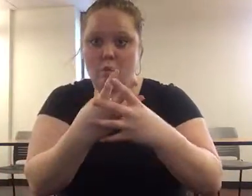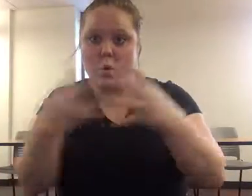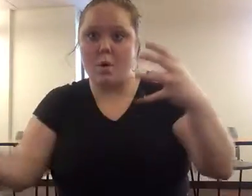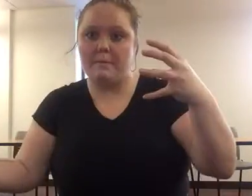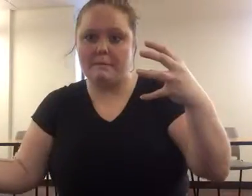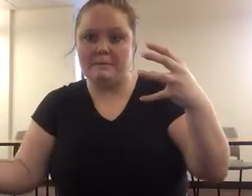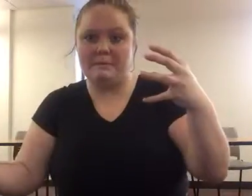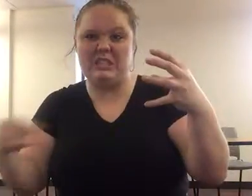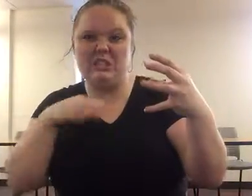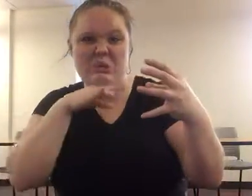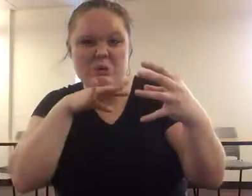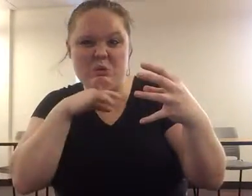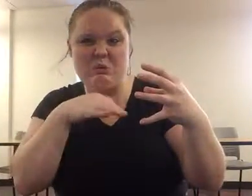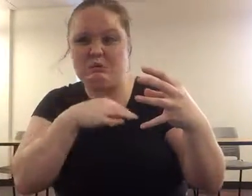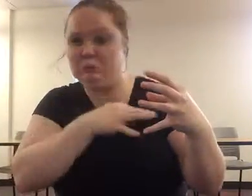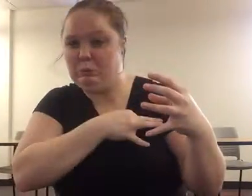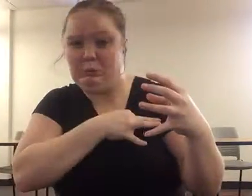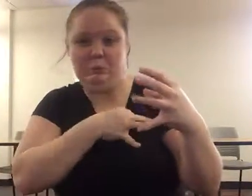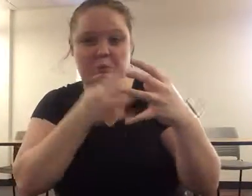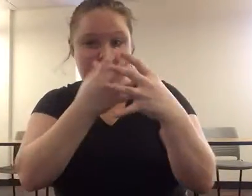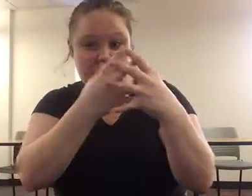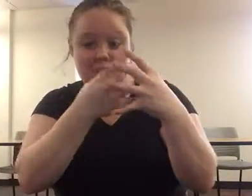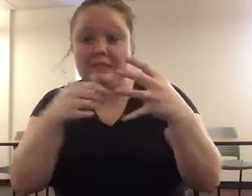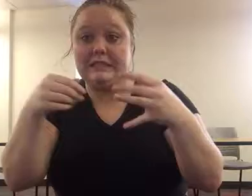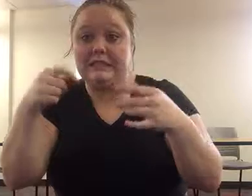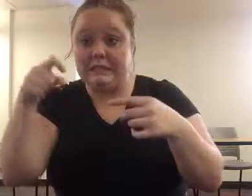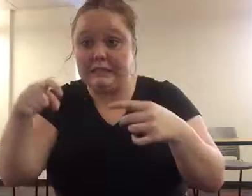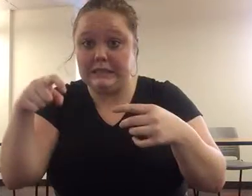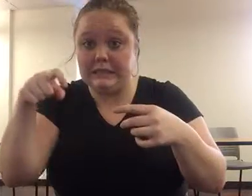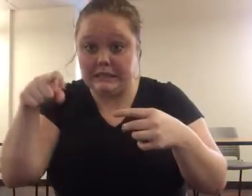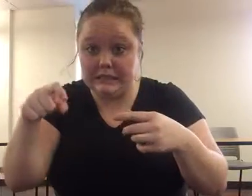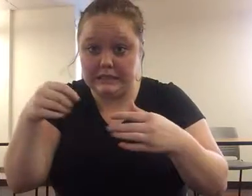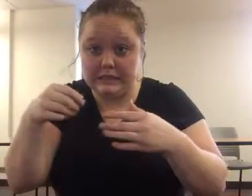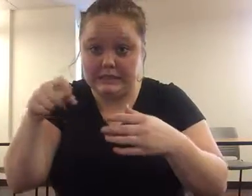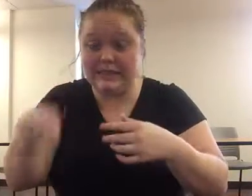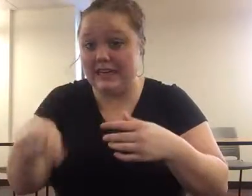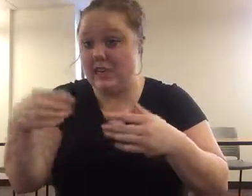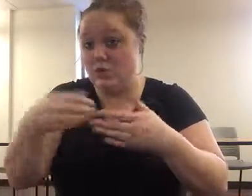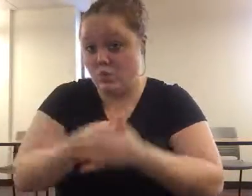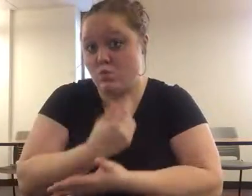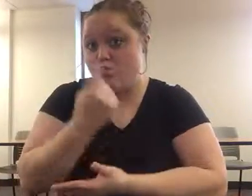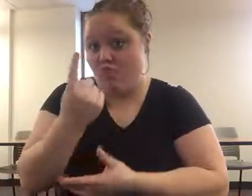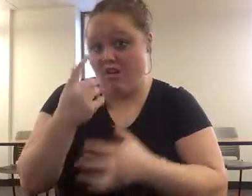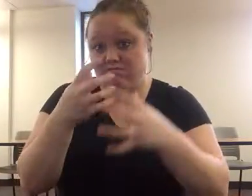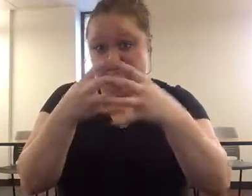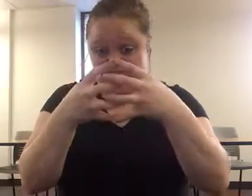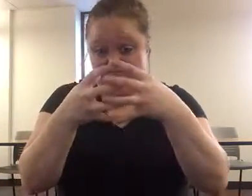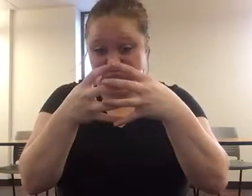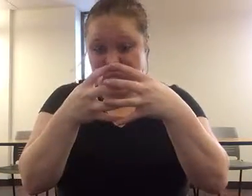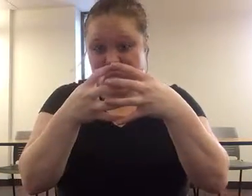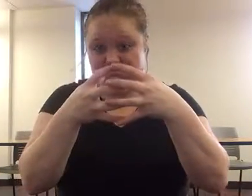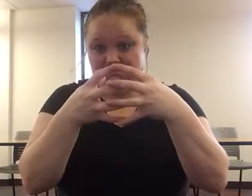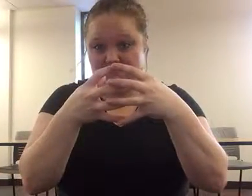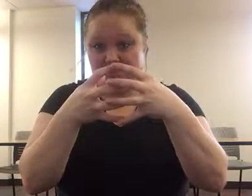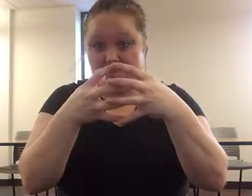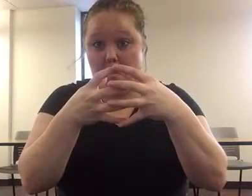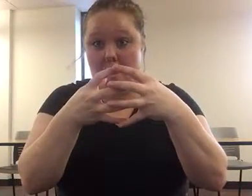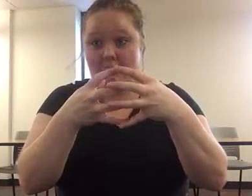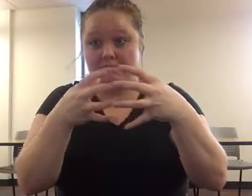small incision. So in order to get that big object through a small incision, we have techniques where we break that cataract